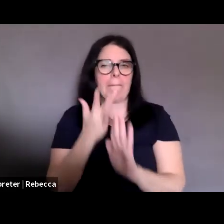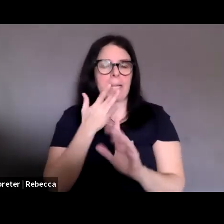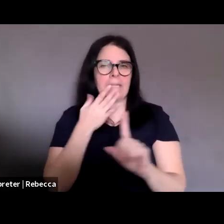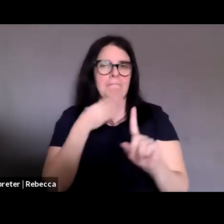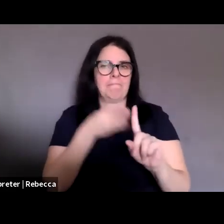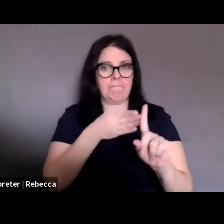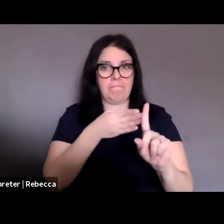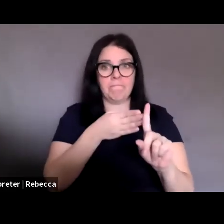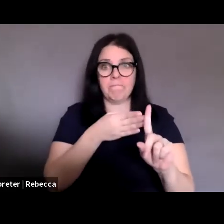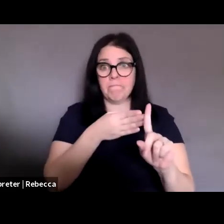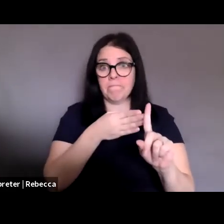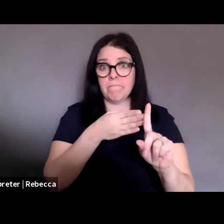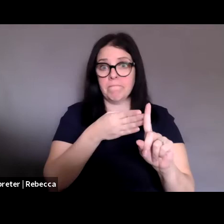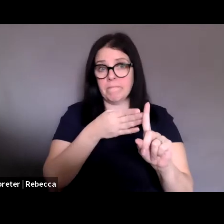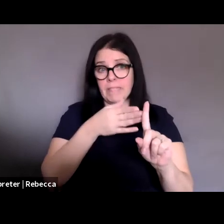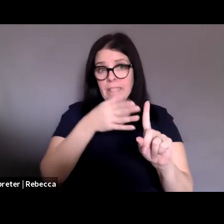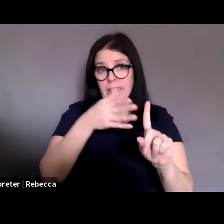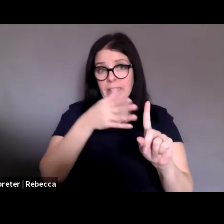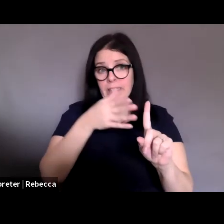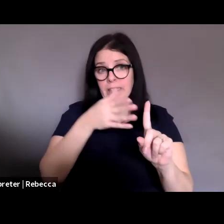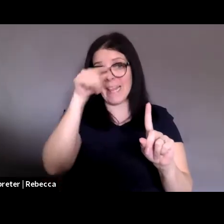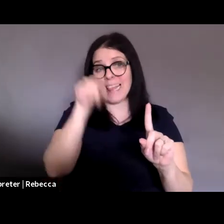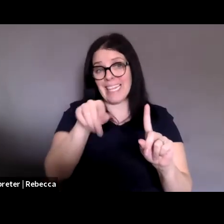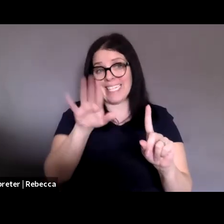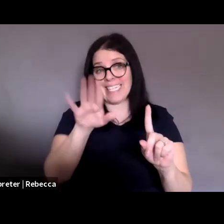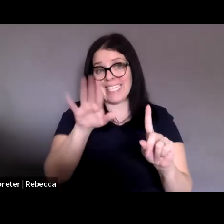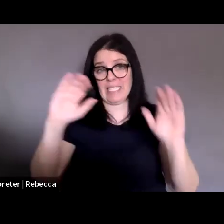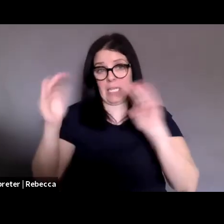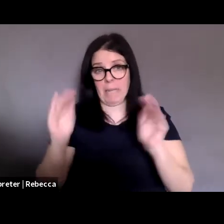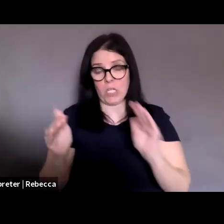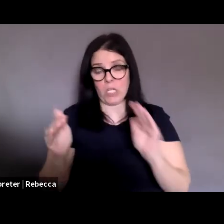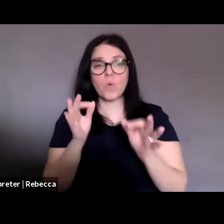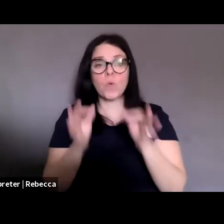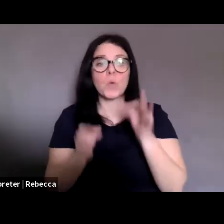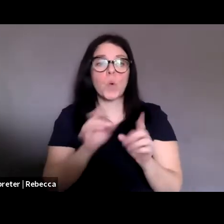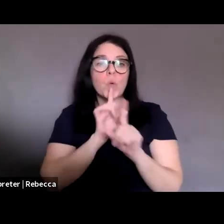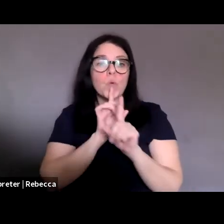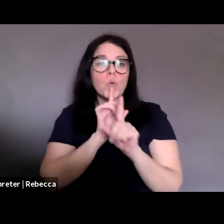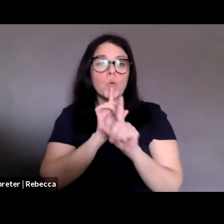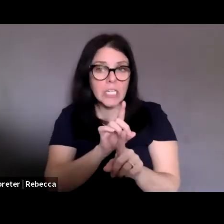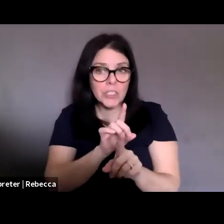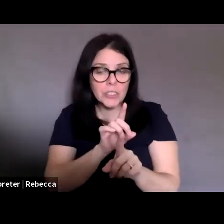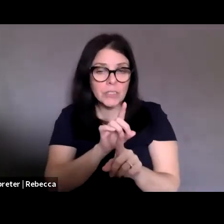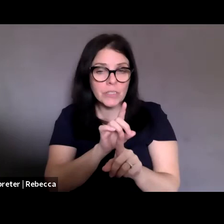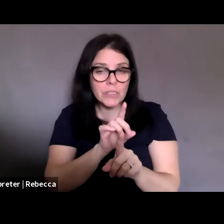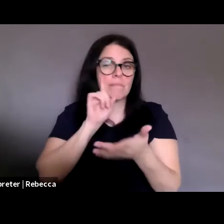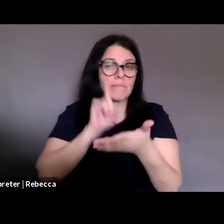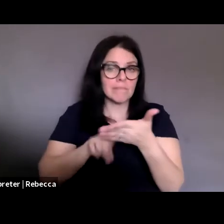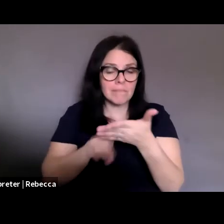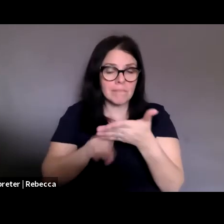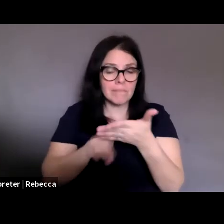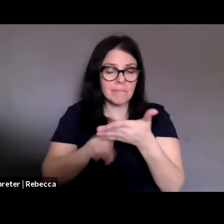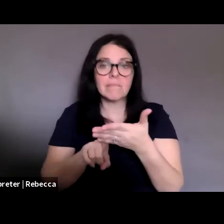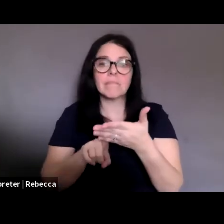This chart compares court reactions when findings of parent alienation